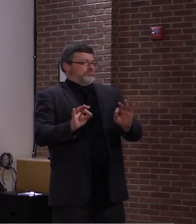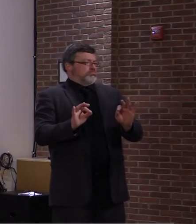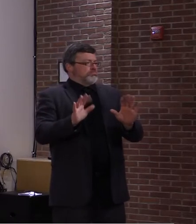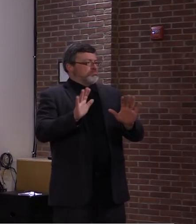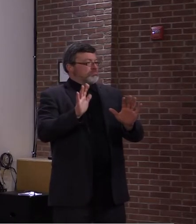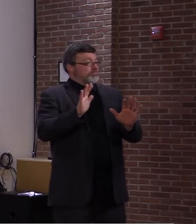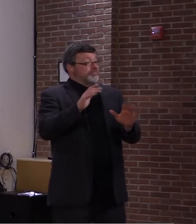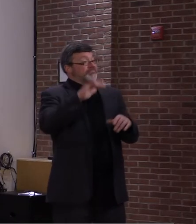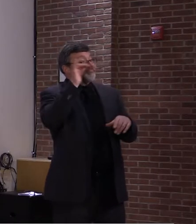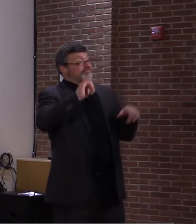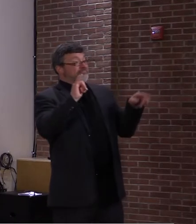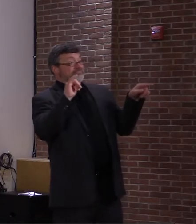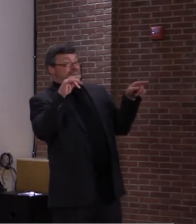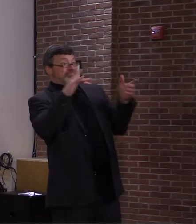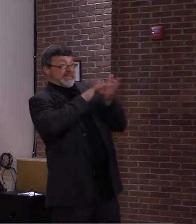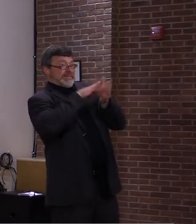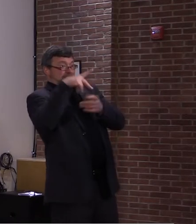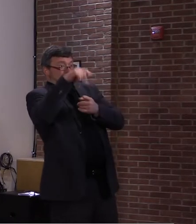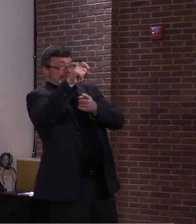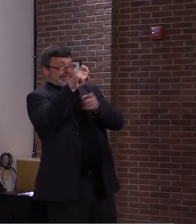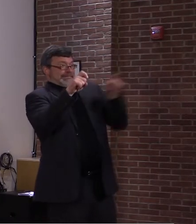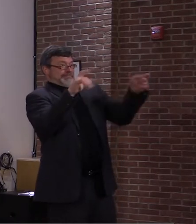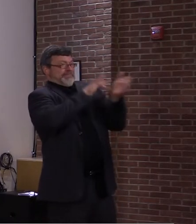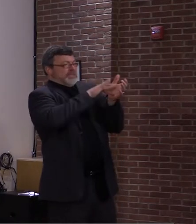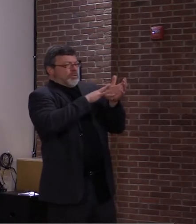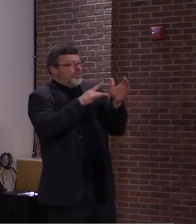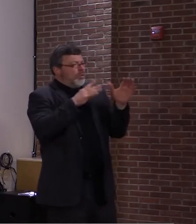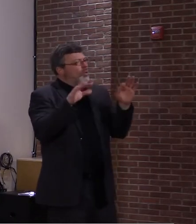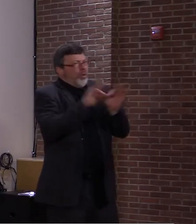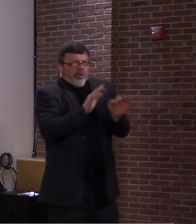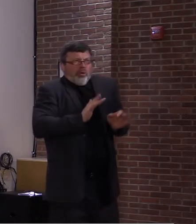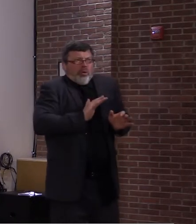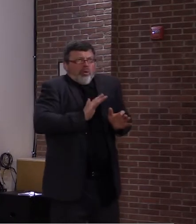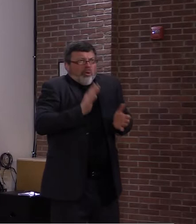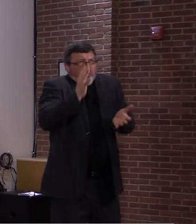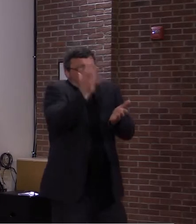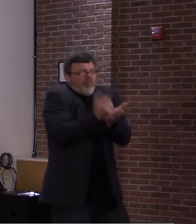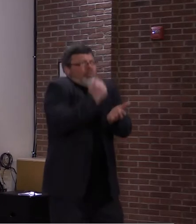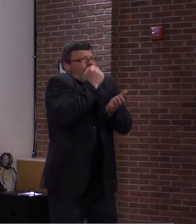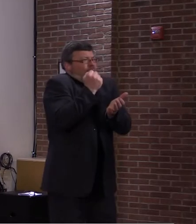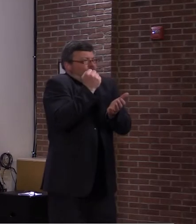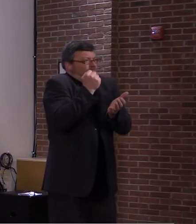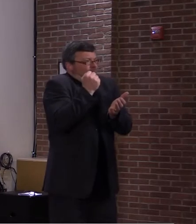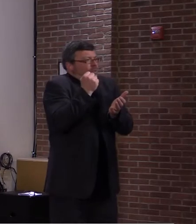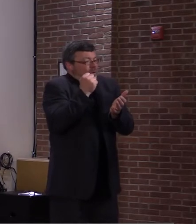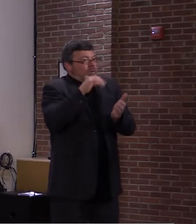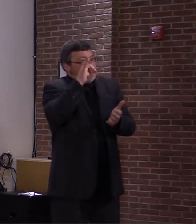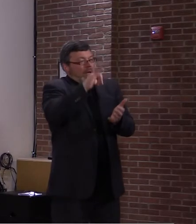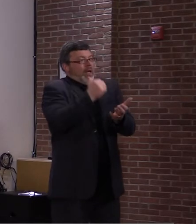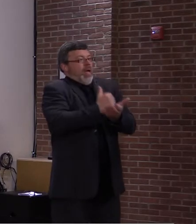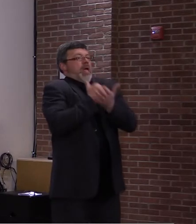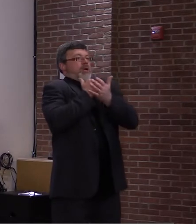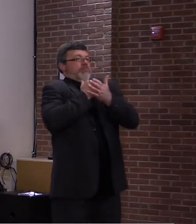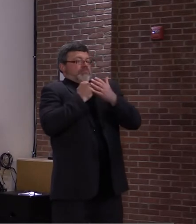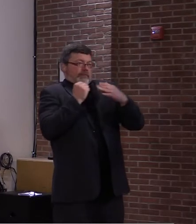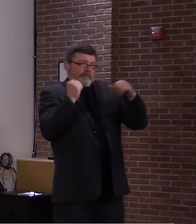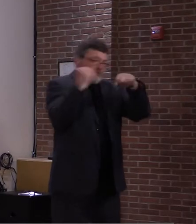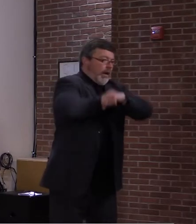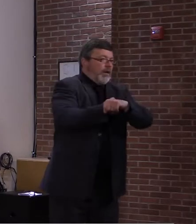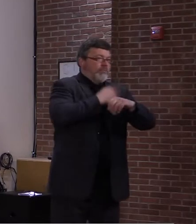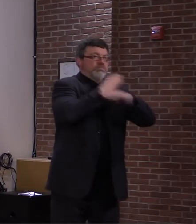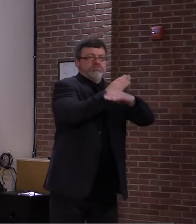quantity distributed to the state is going to be a game changer for us in trying to prevent those from that